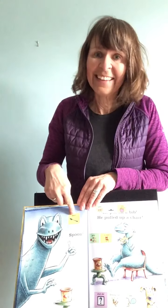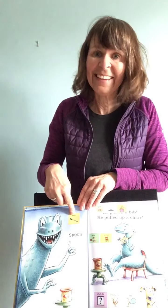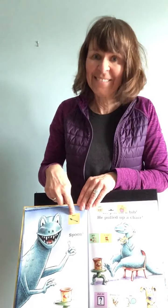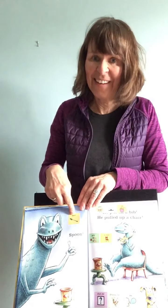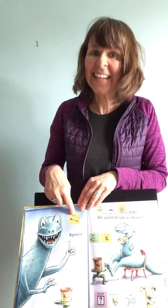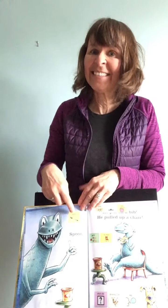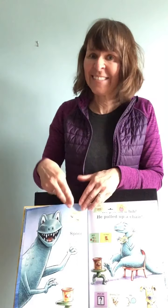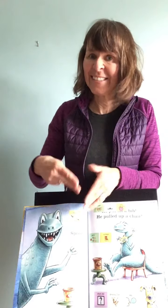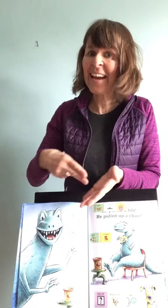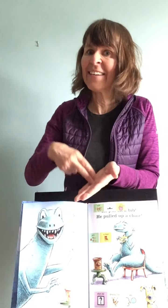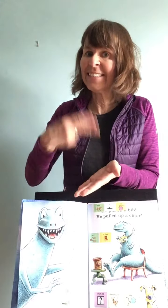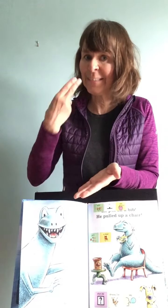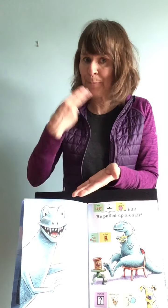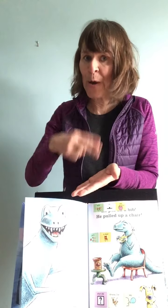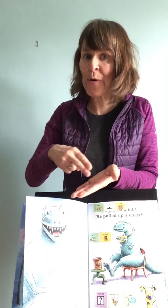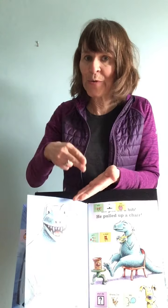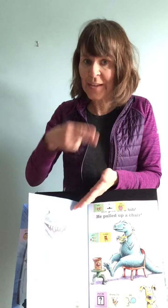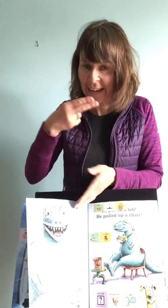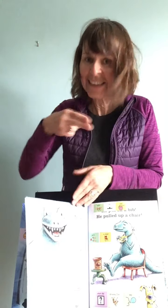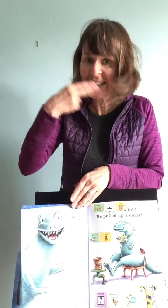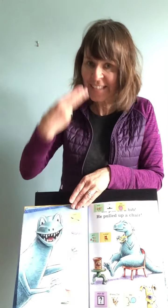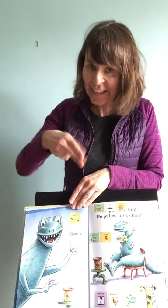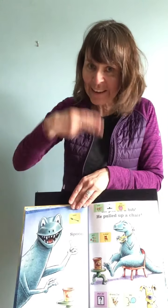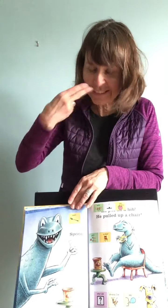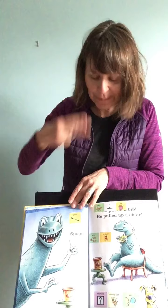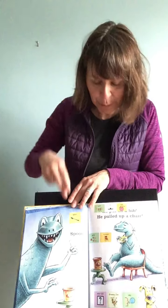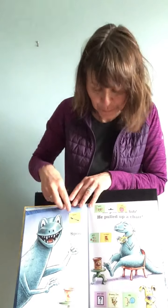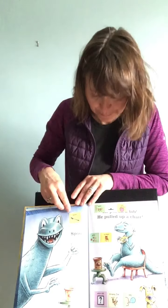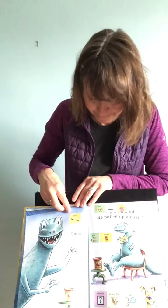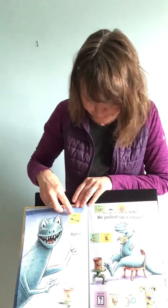You're right, he took out a spoon. He took out a spoon.